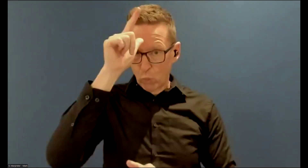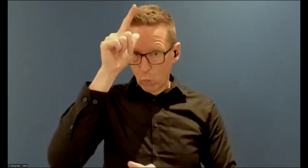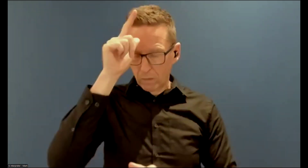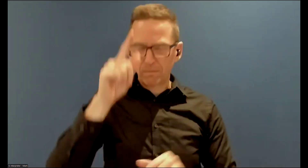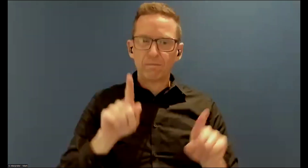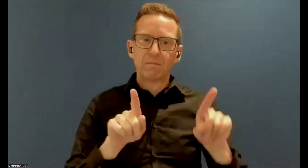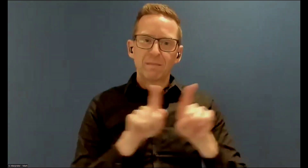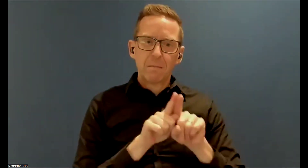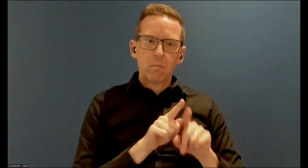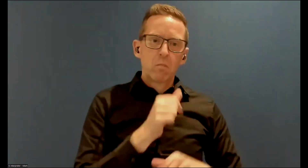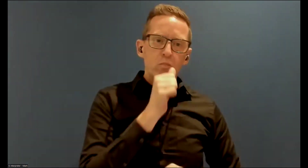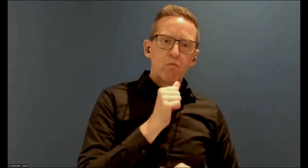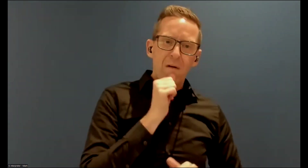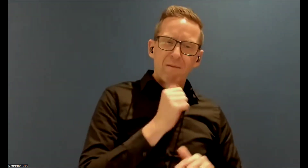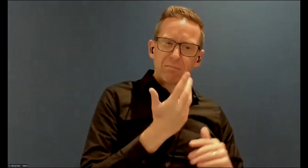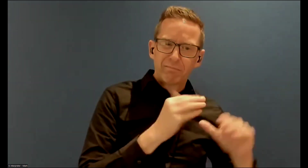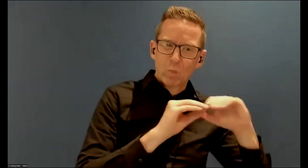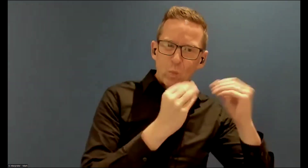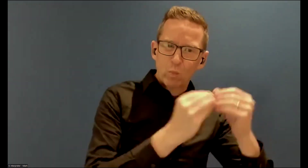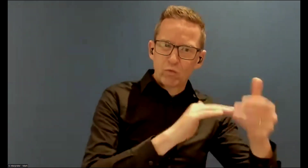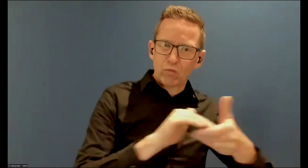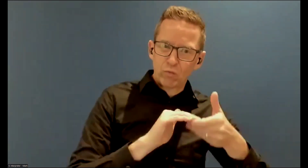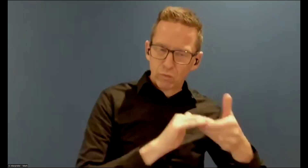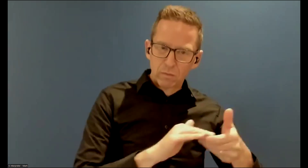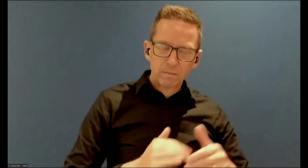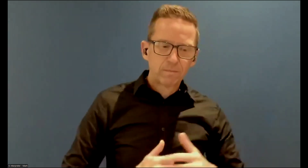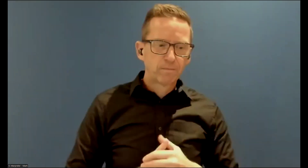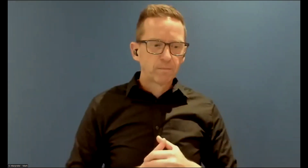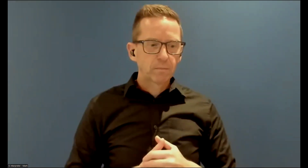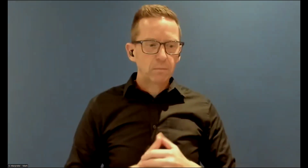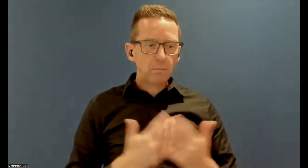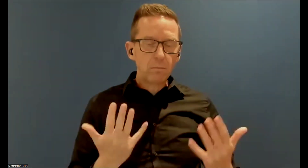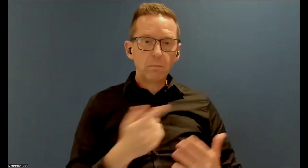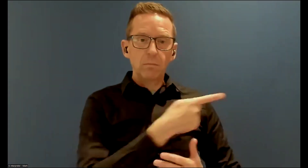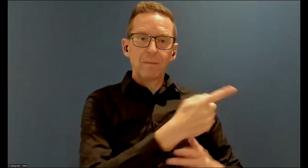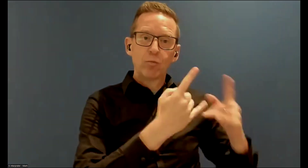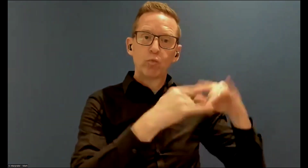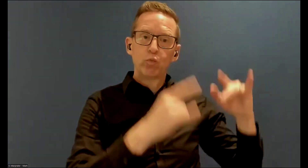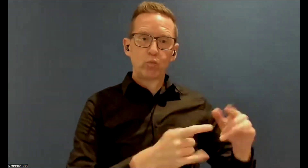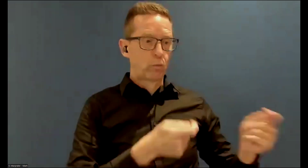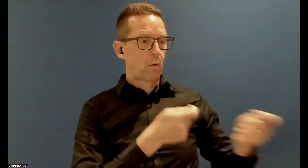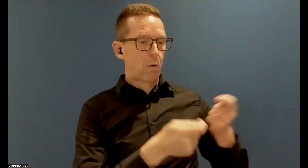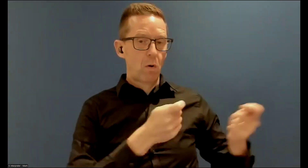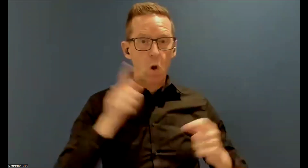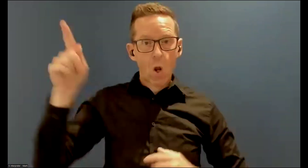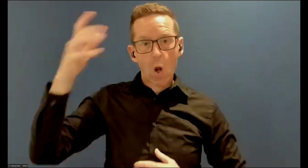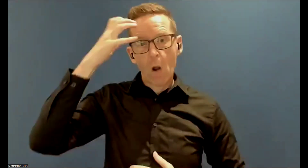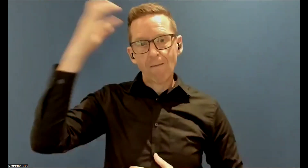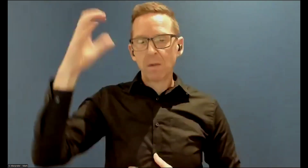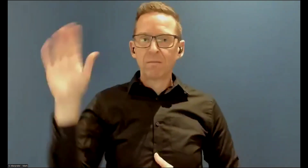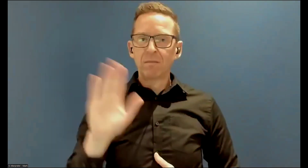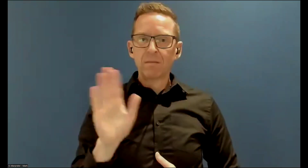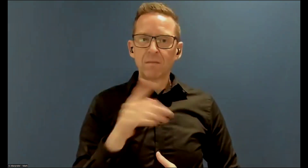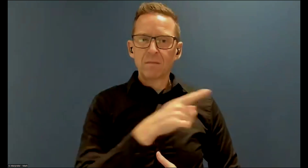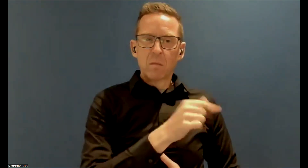problem here, that the institutions run by the private sector, they are more,